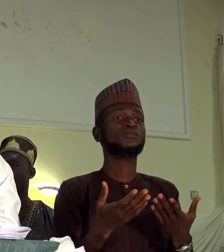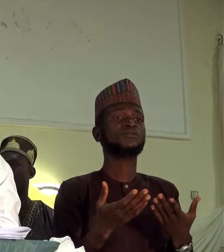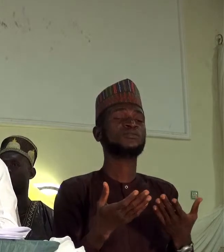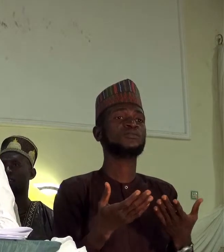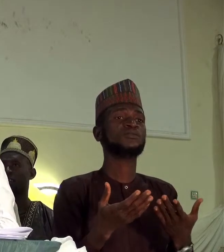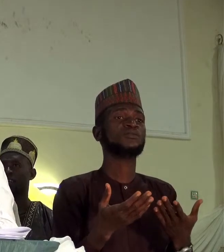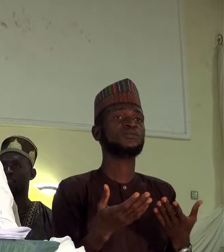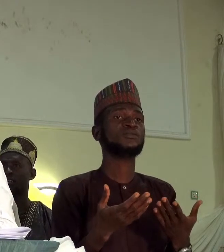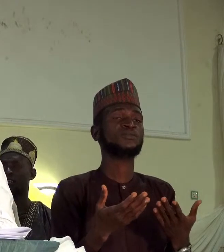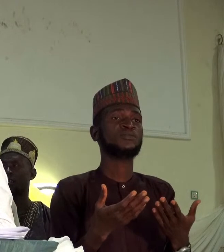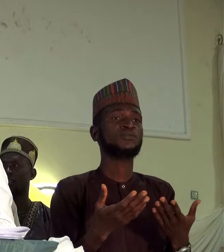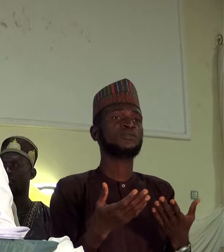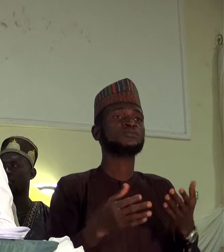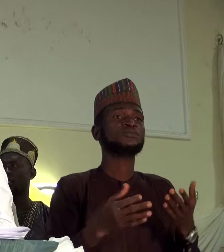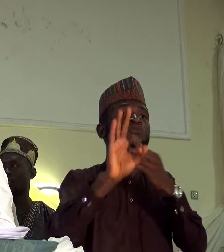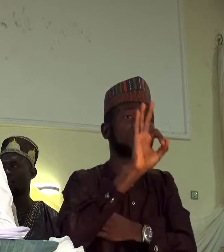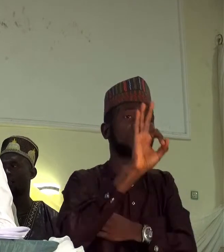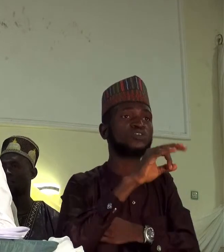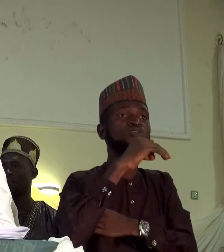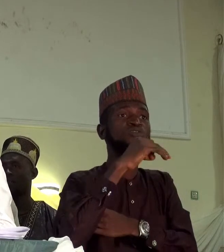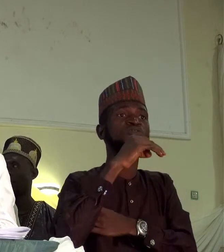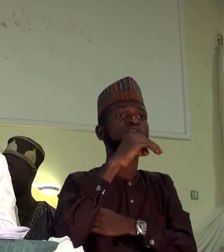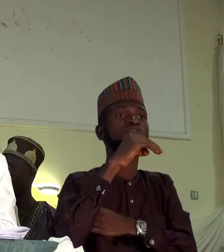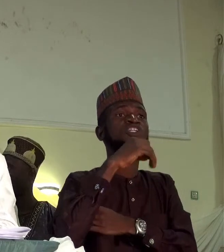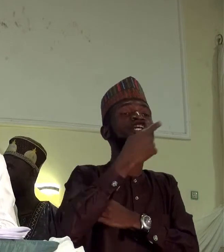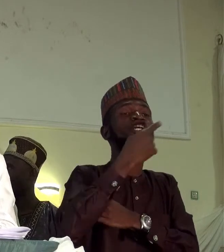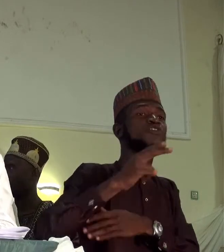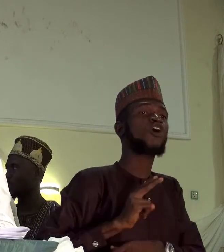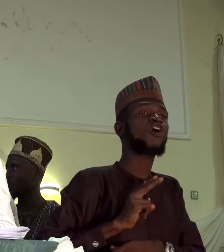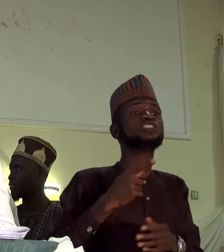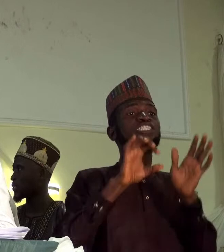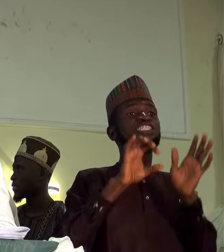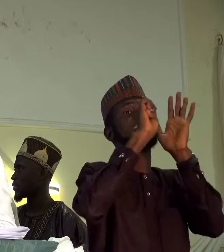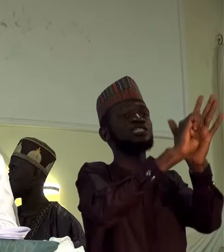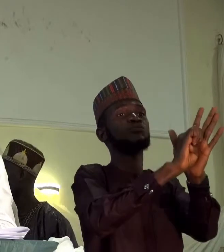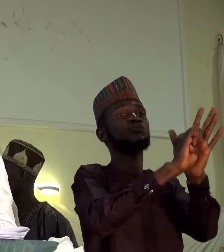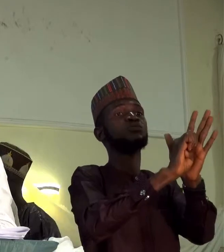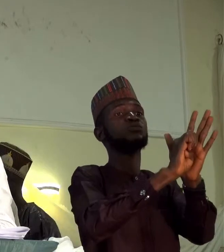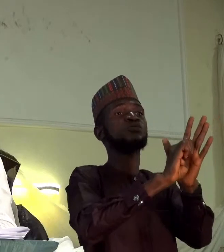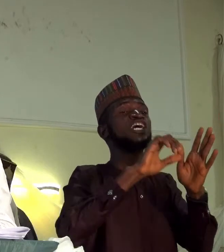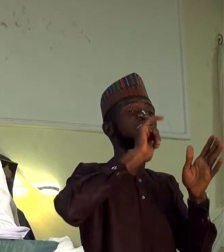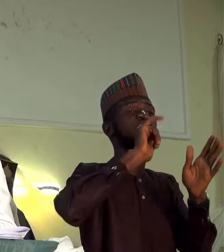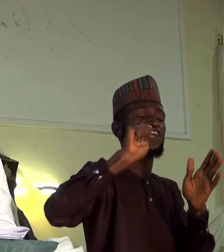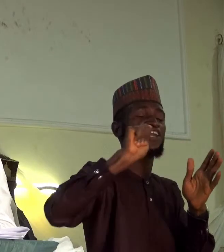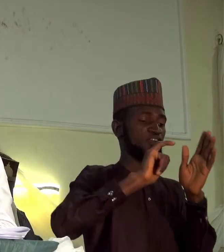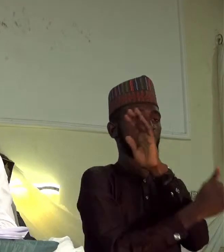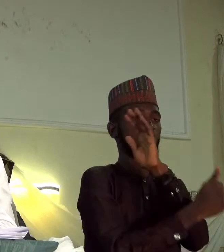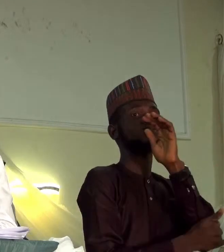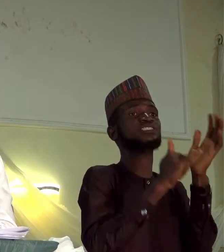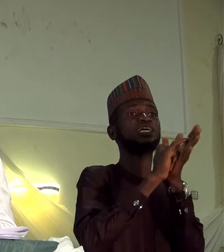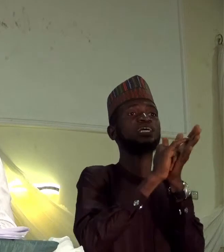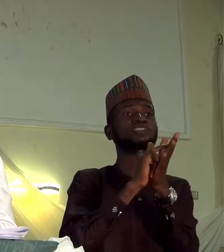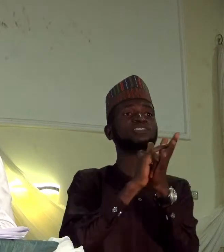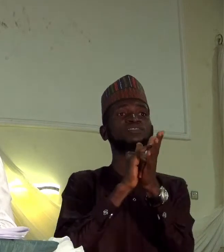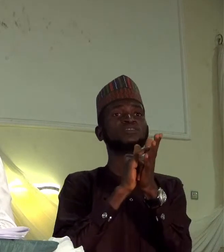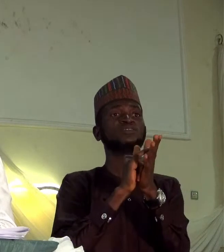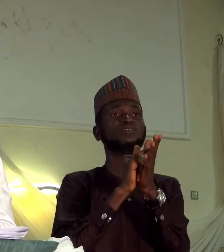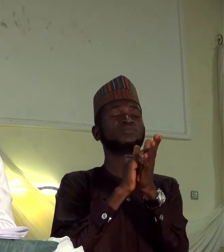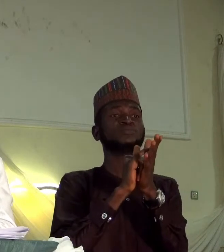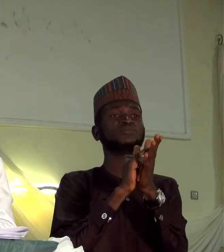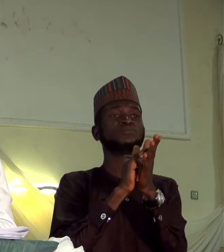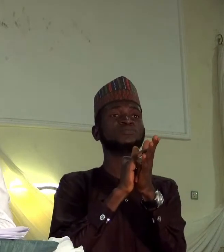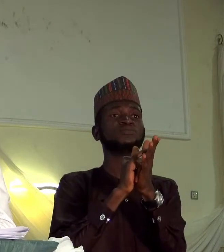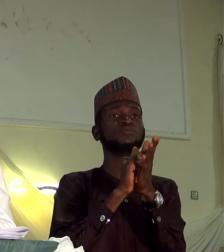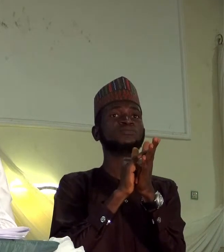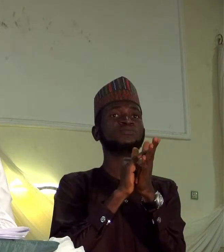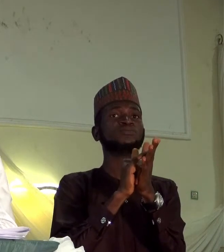yasnaun Allah ni e fa pojuwe kan lele fun won o awon ile to kan to ye pe to kanatan ayin won